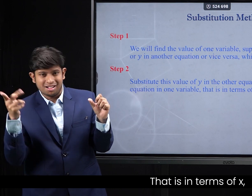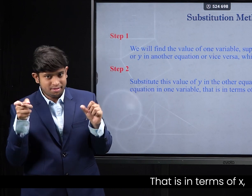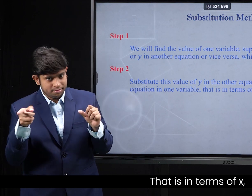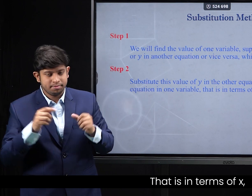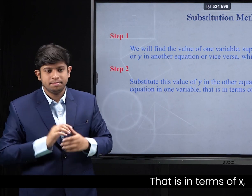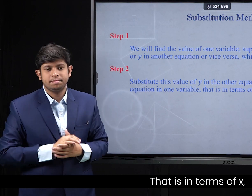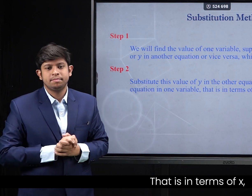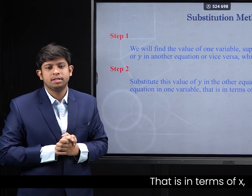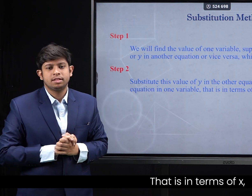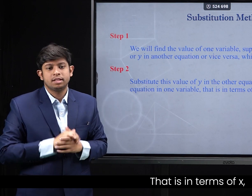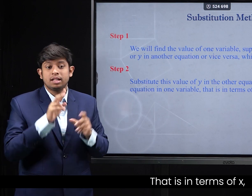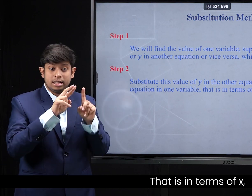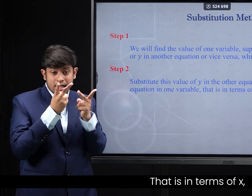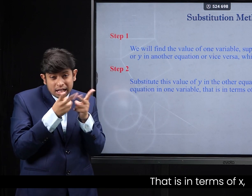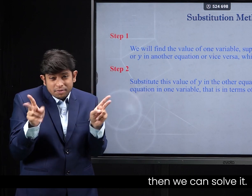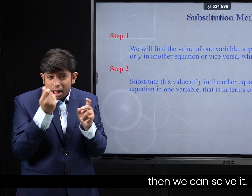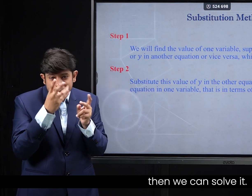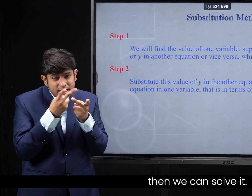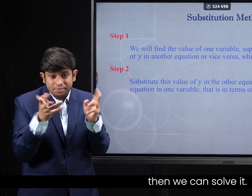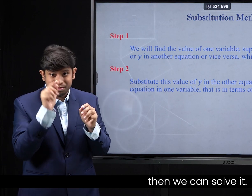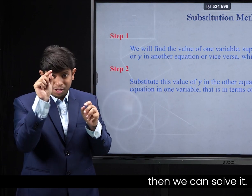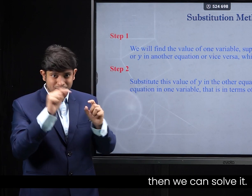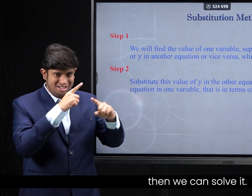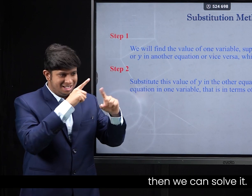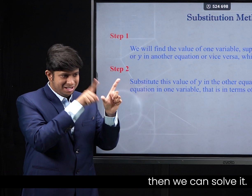that is in terms of x, then we can solve it.